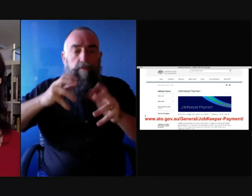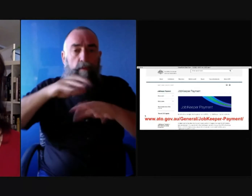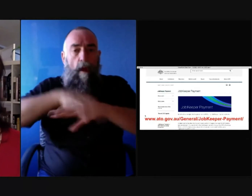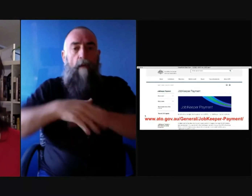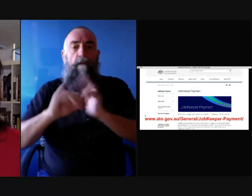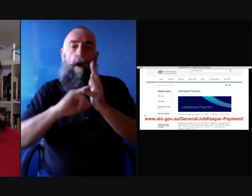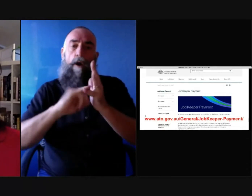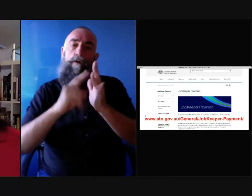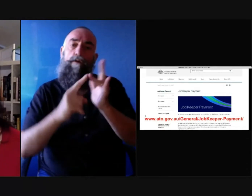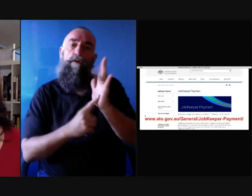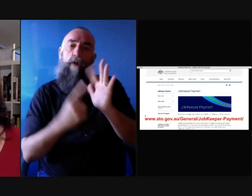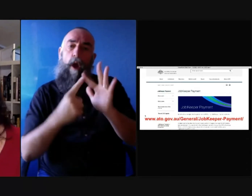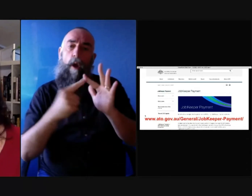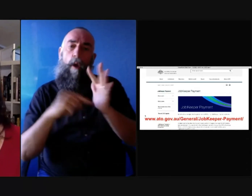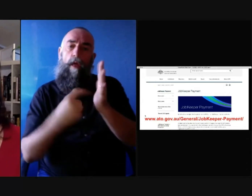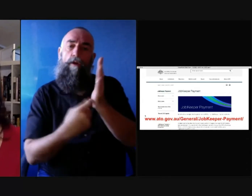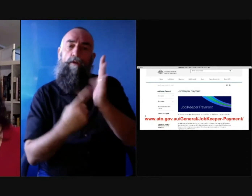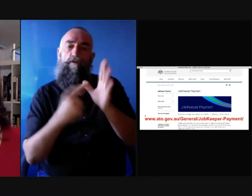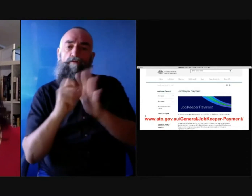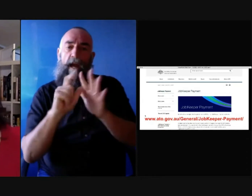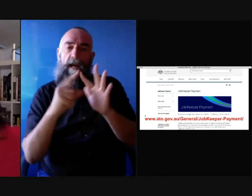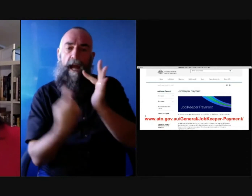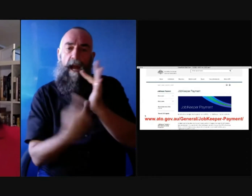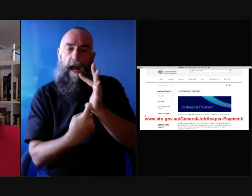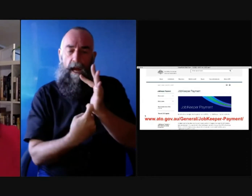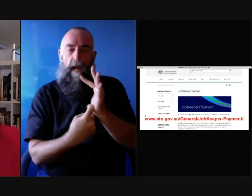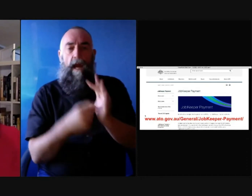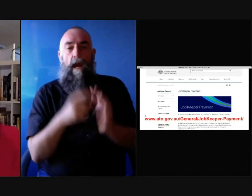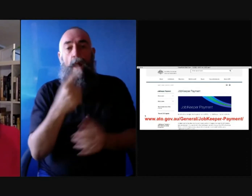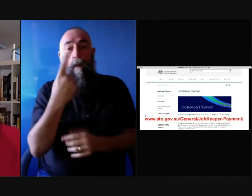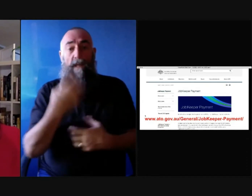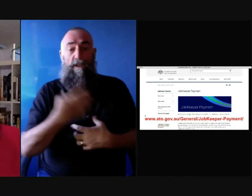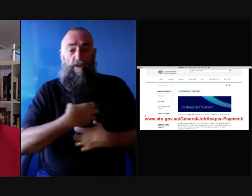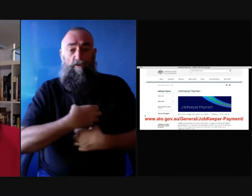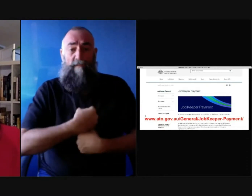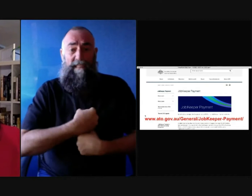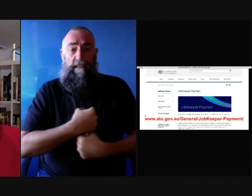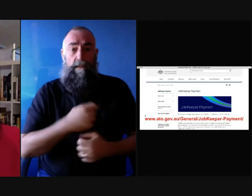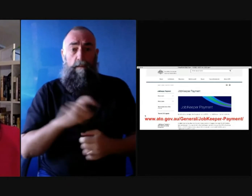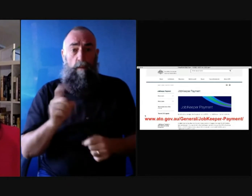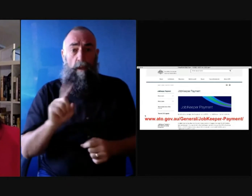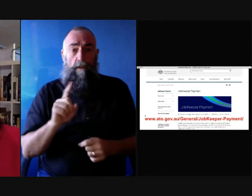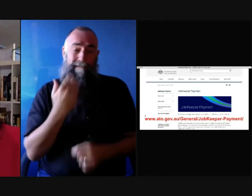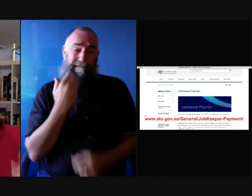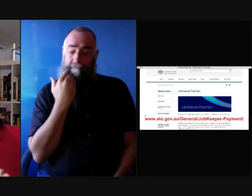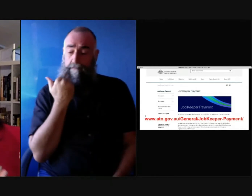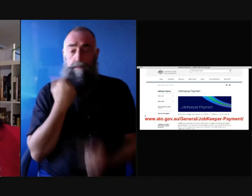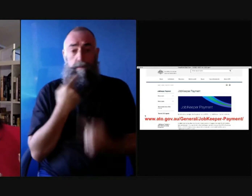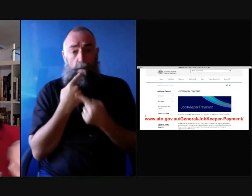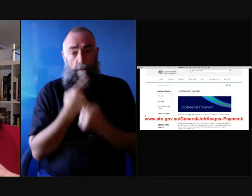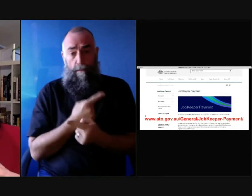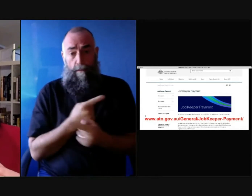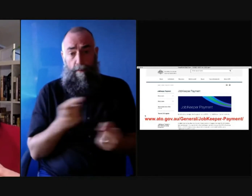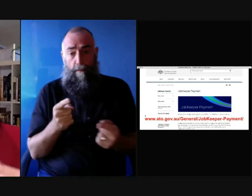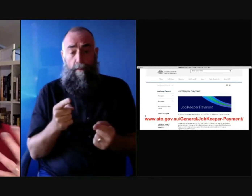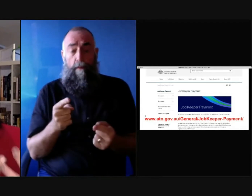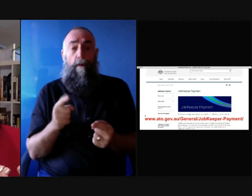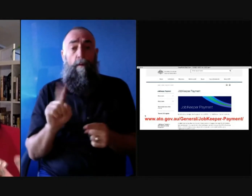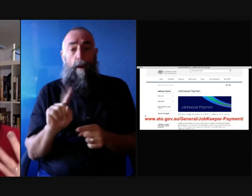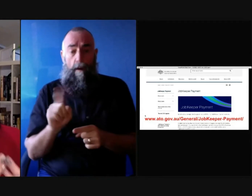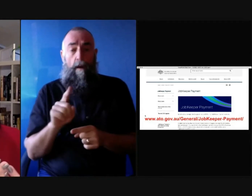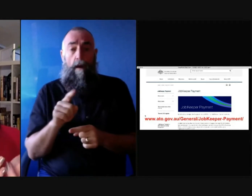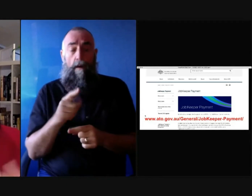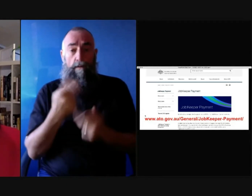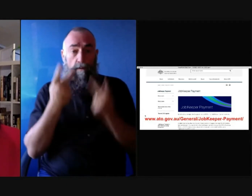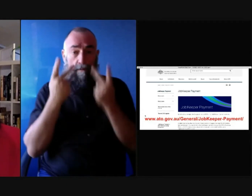which I'll get to in a moment. One of the distressing aspects of Job Keeper that was announced earlier this week or became